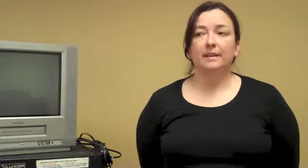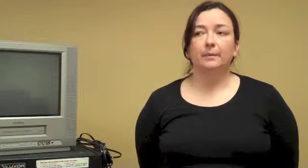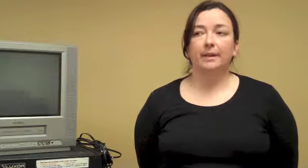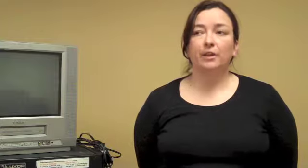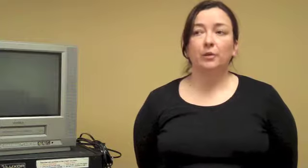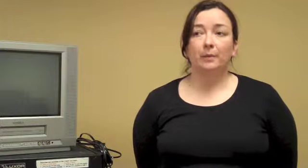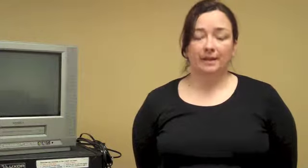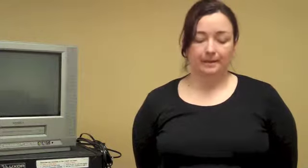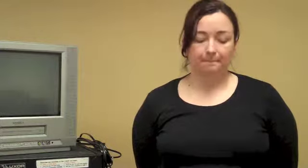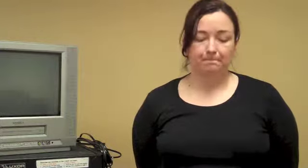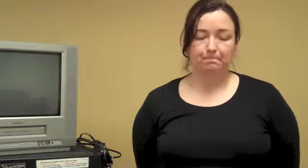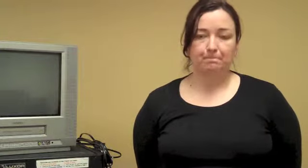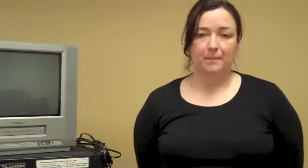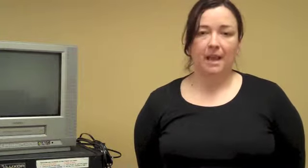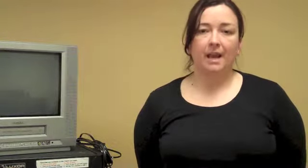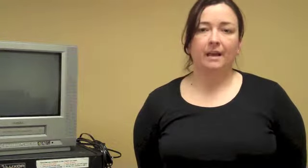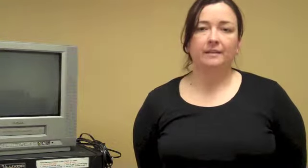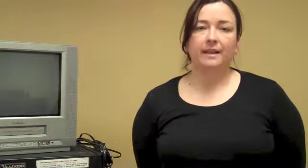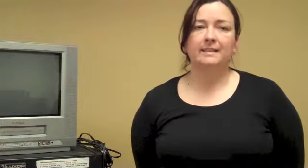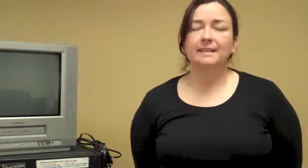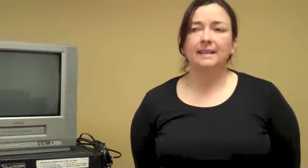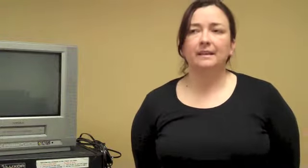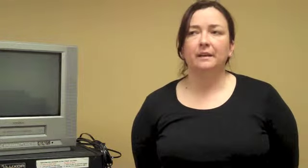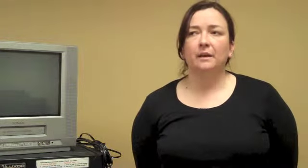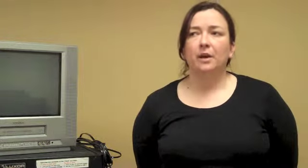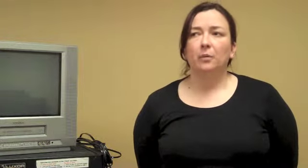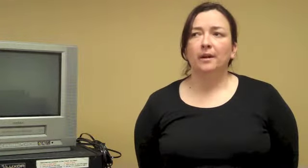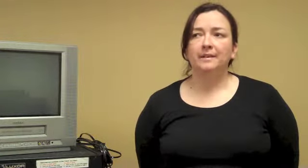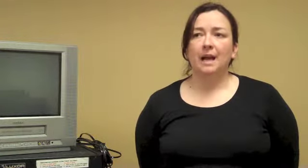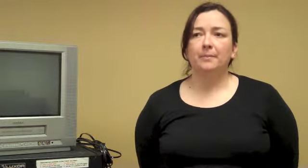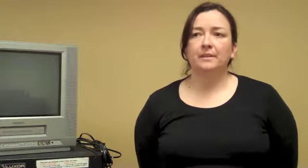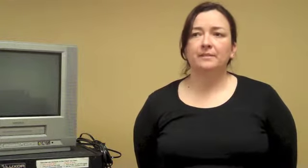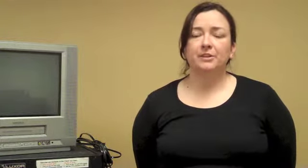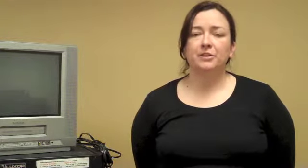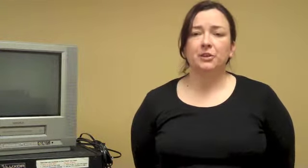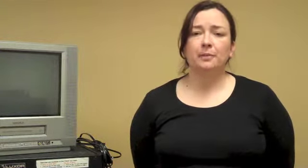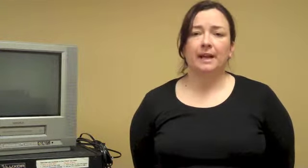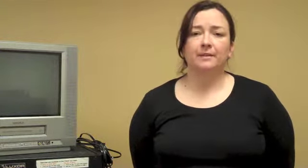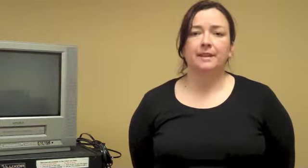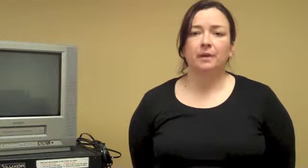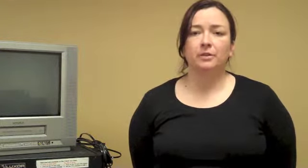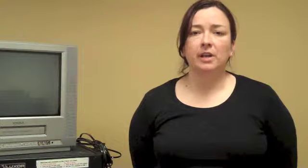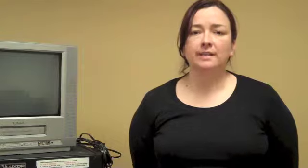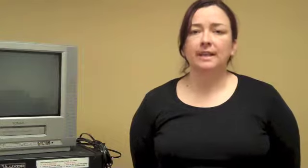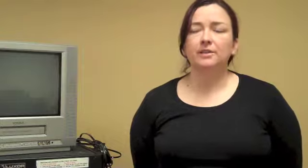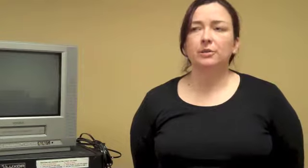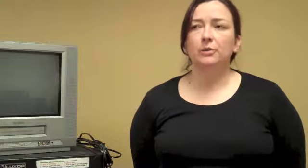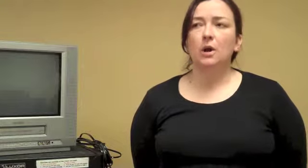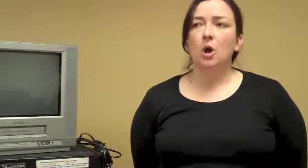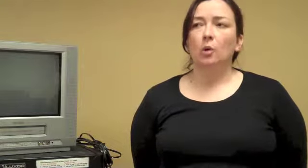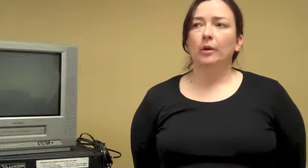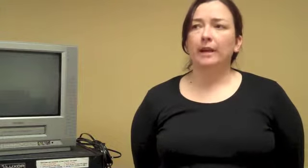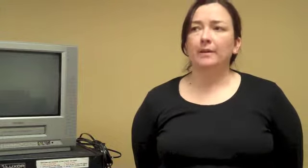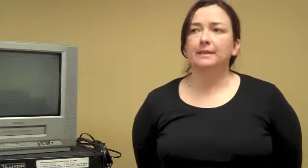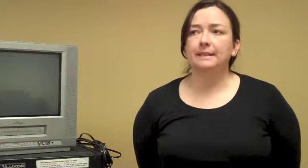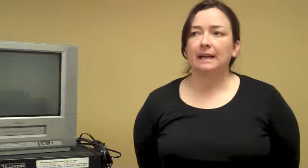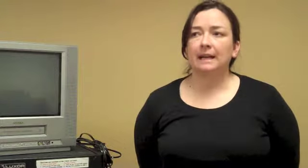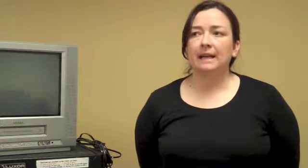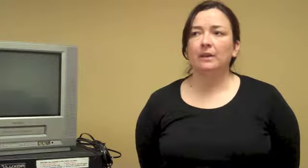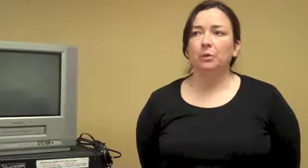it's been a little bit humid. And let's see, what else happens if it's humid outside? Would you guys like to